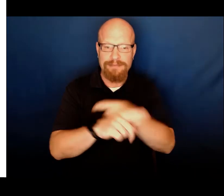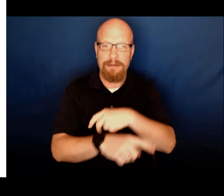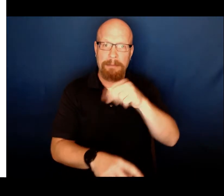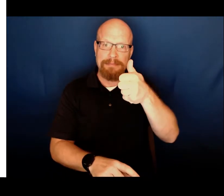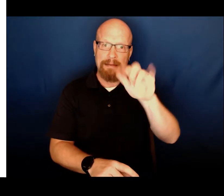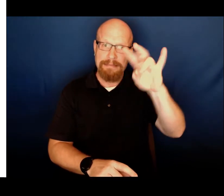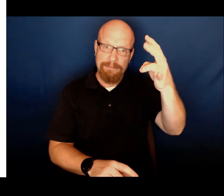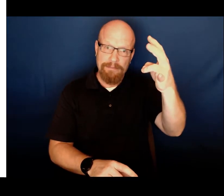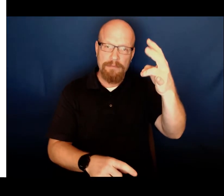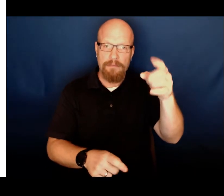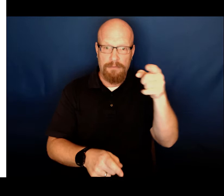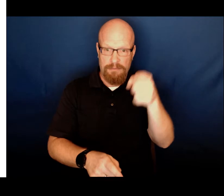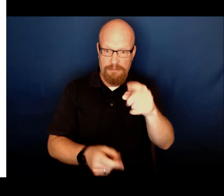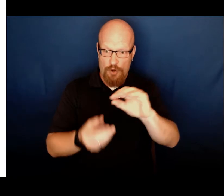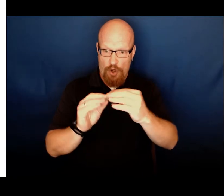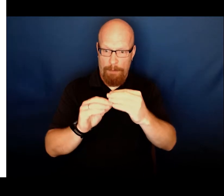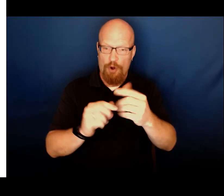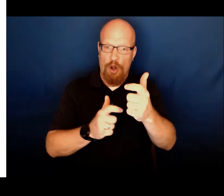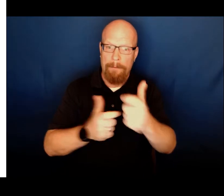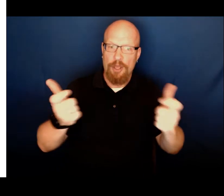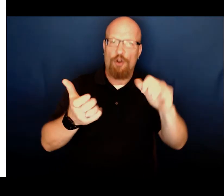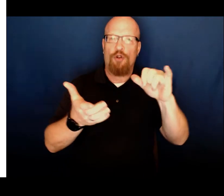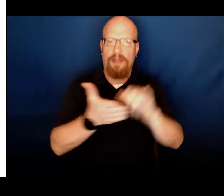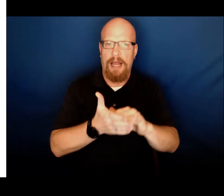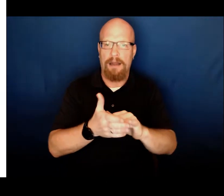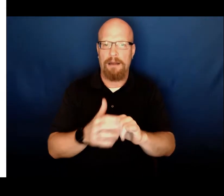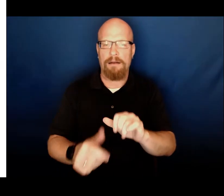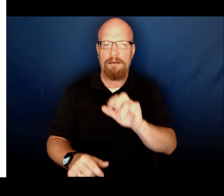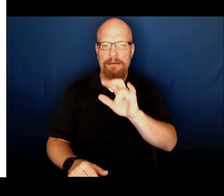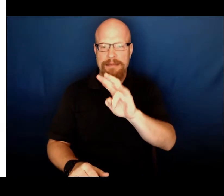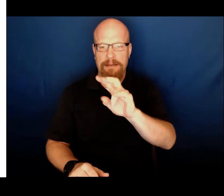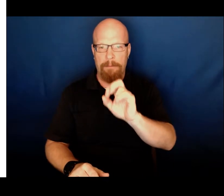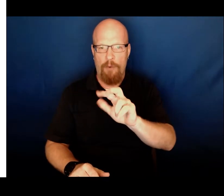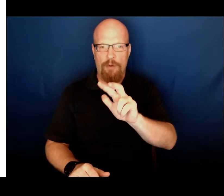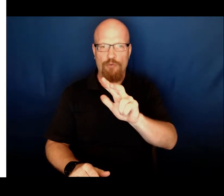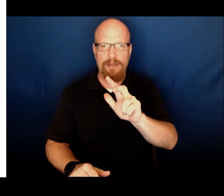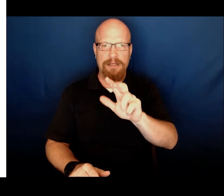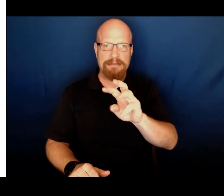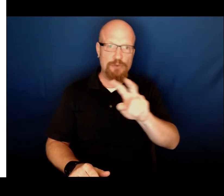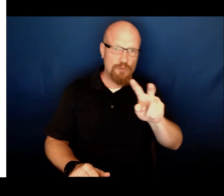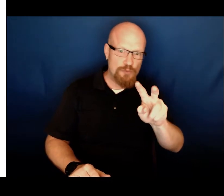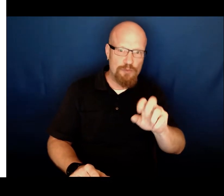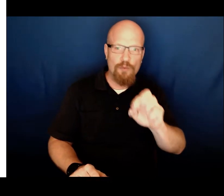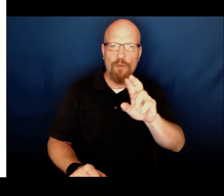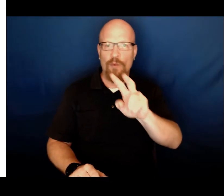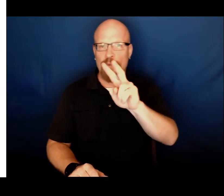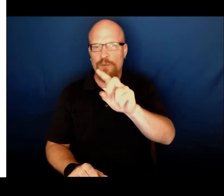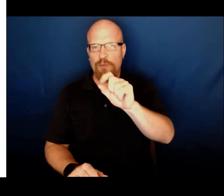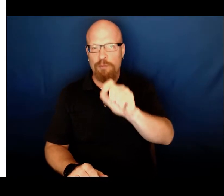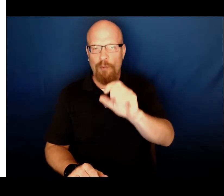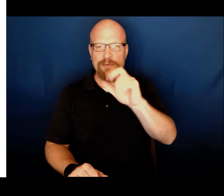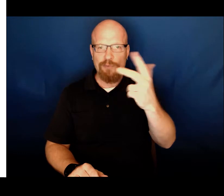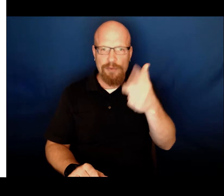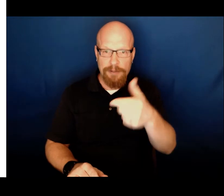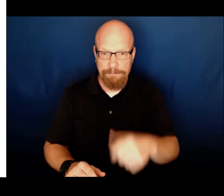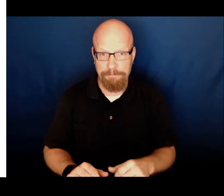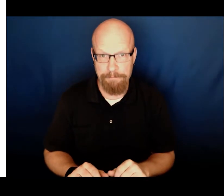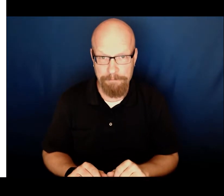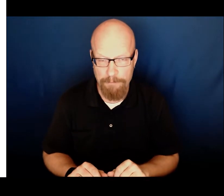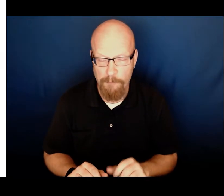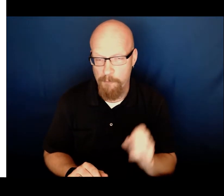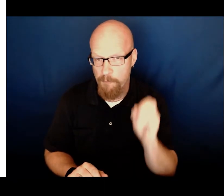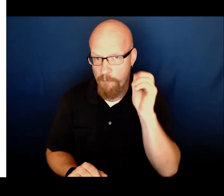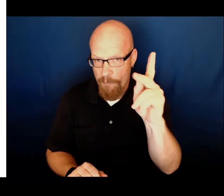You have 10 squared, you have 10 to the 7th. So this number is bigger than 7.362